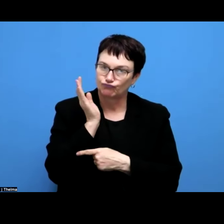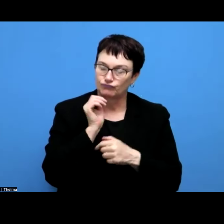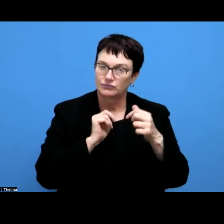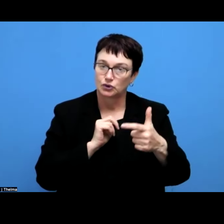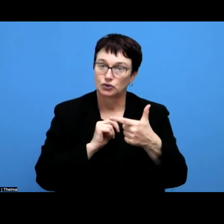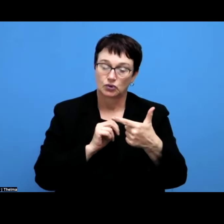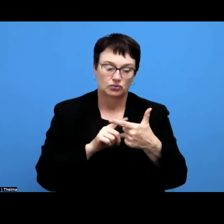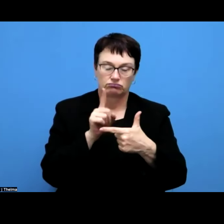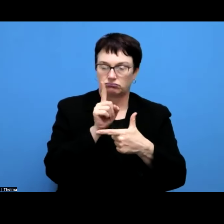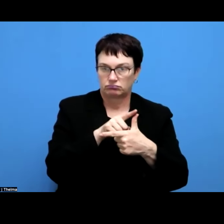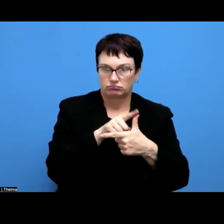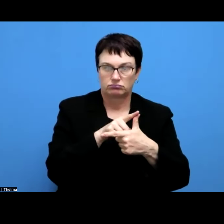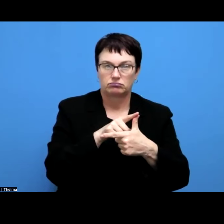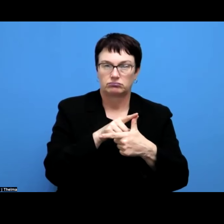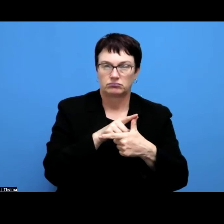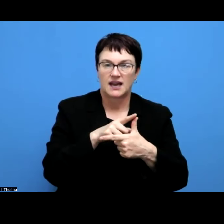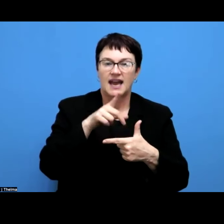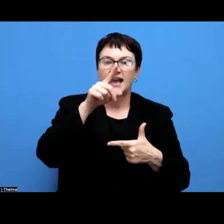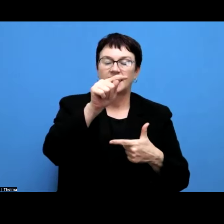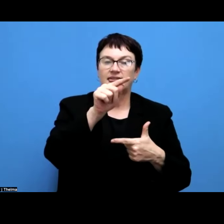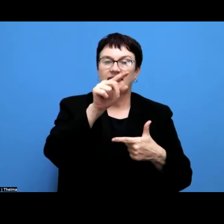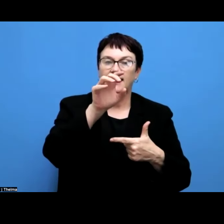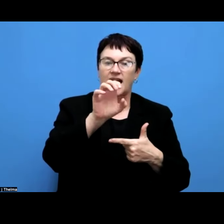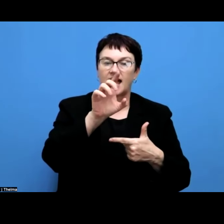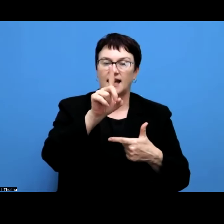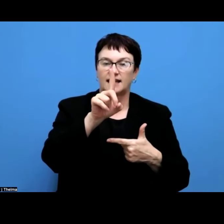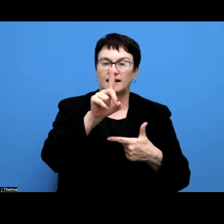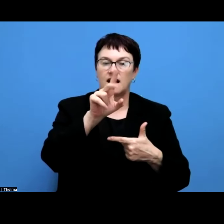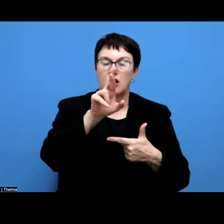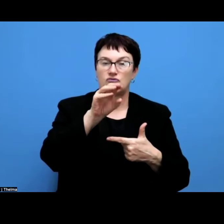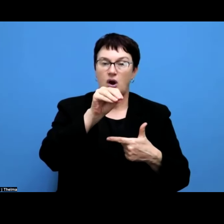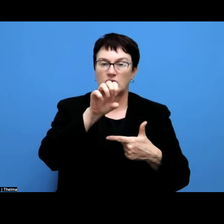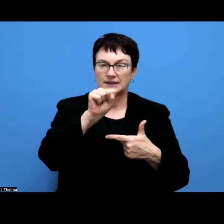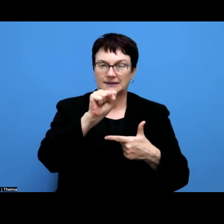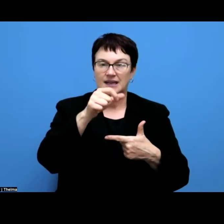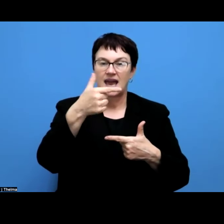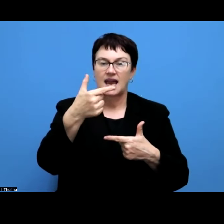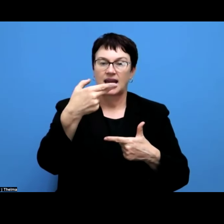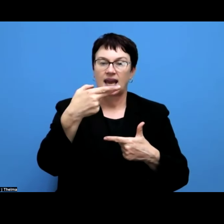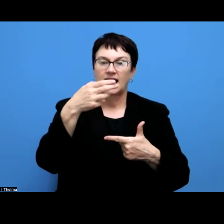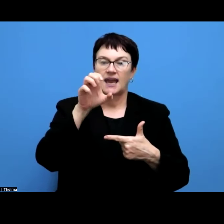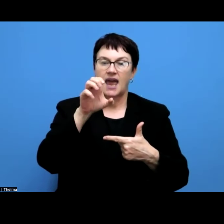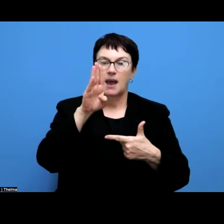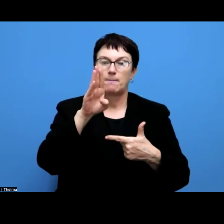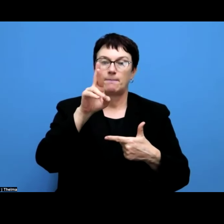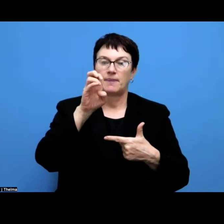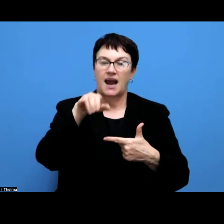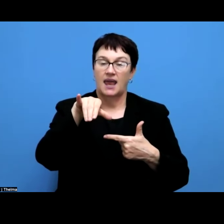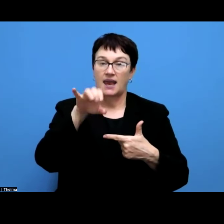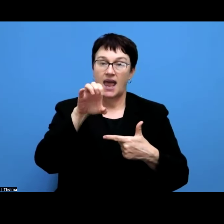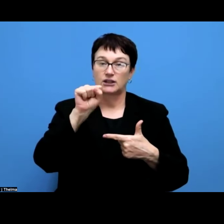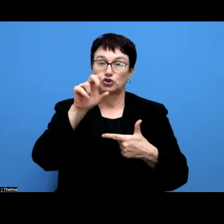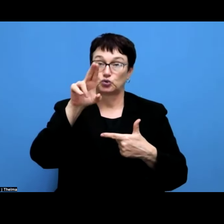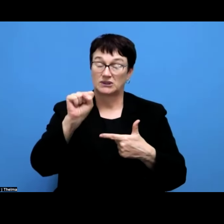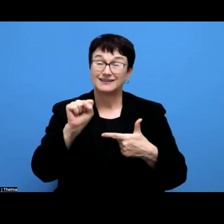Health Organization. I am sharing his video now with you. If you